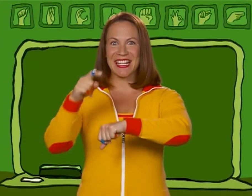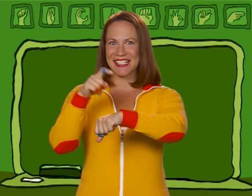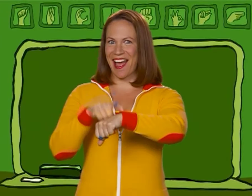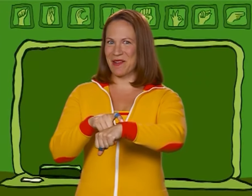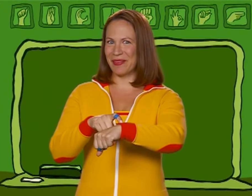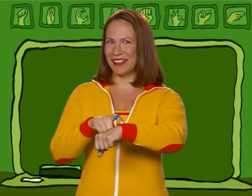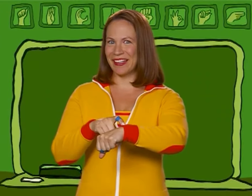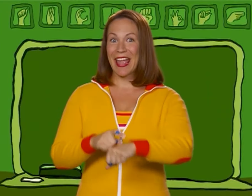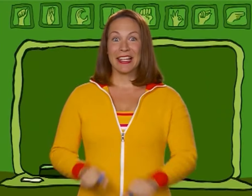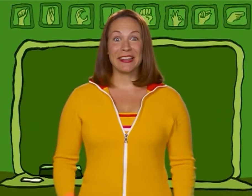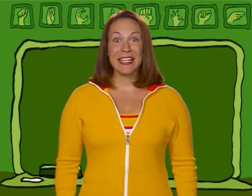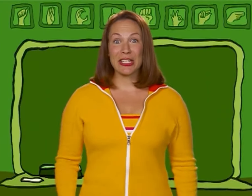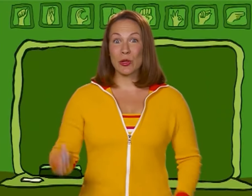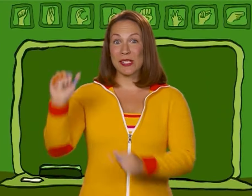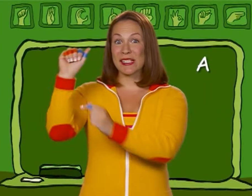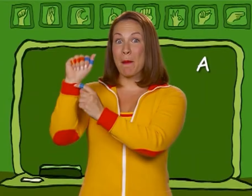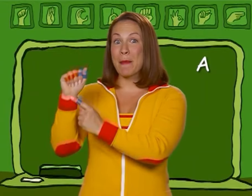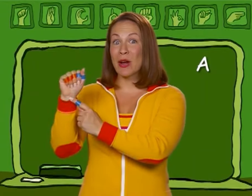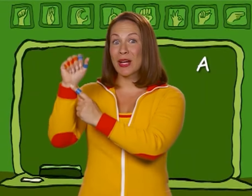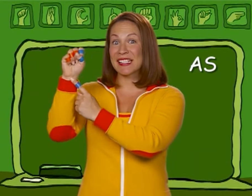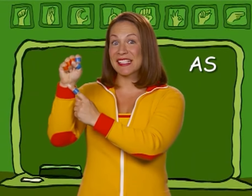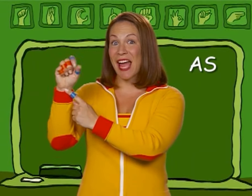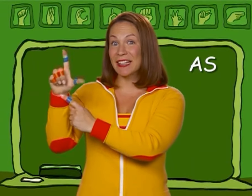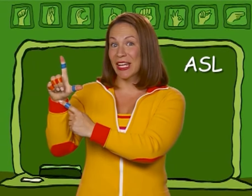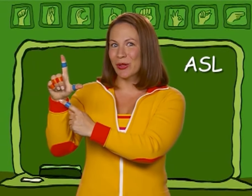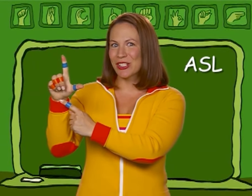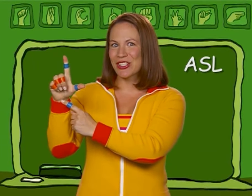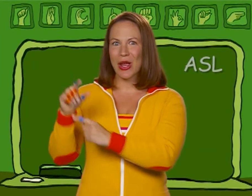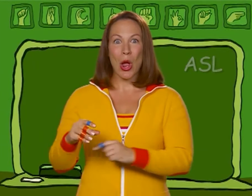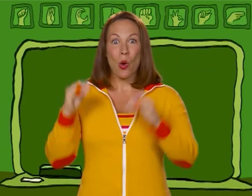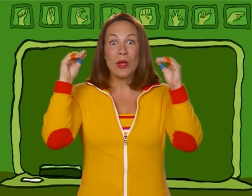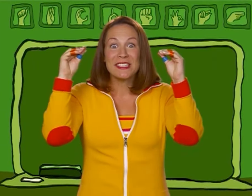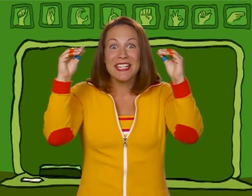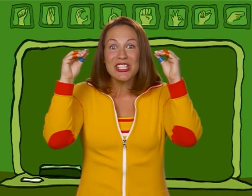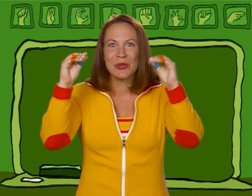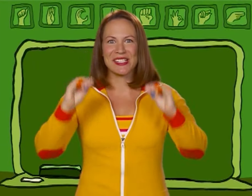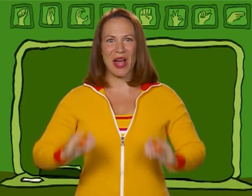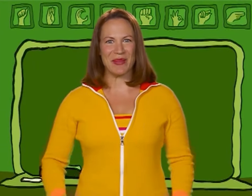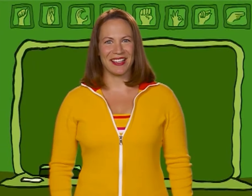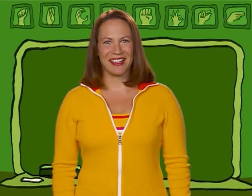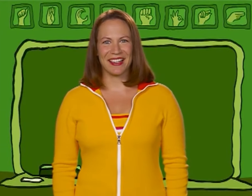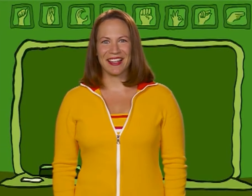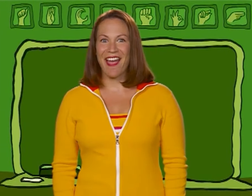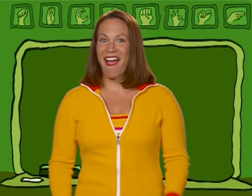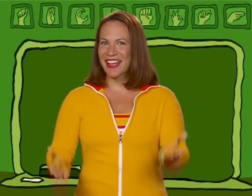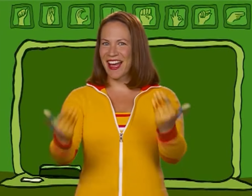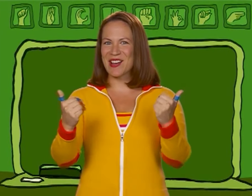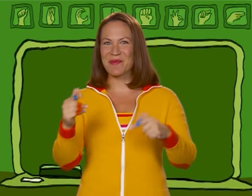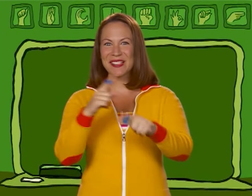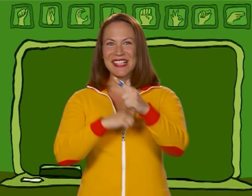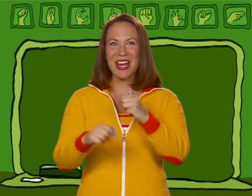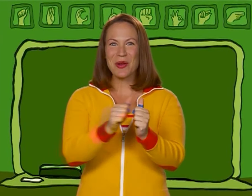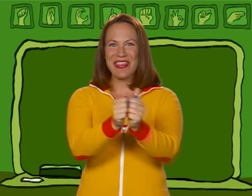signing time. Leah uses American Sign Language. We'll teach you some. Come sign with